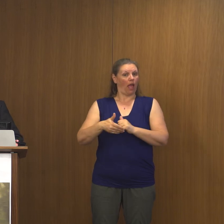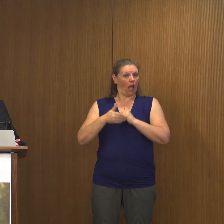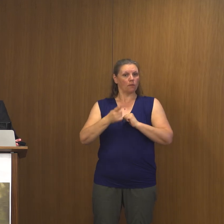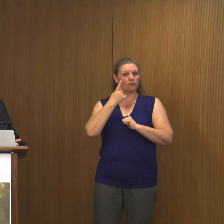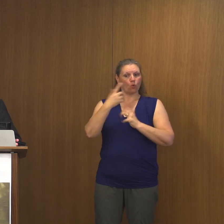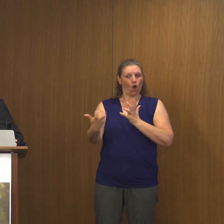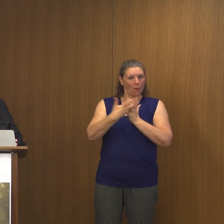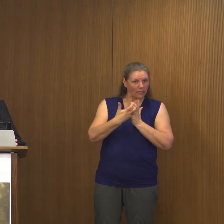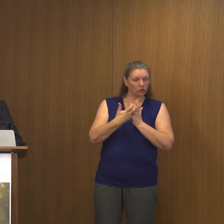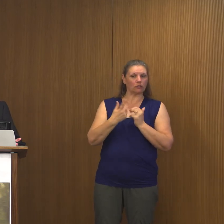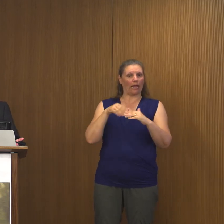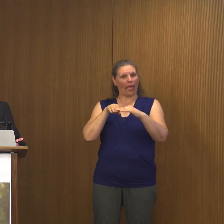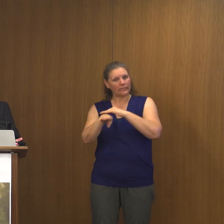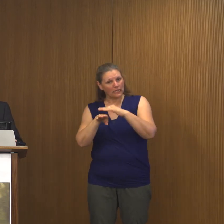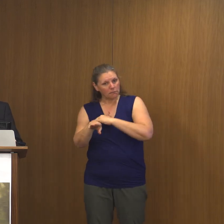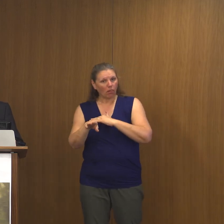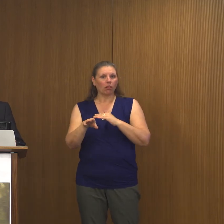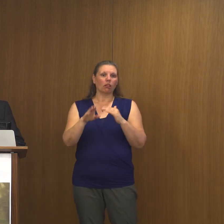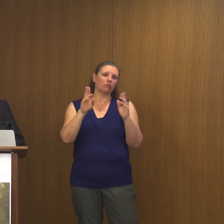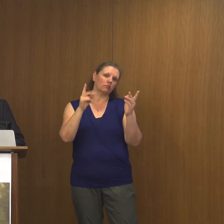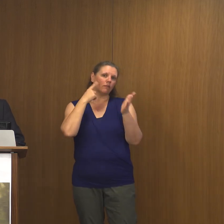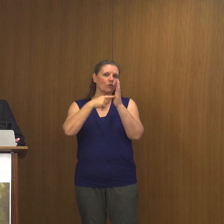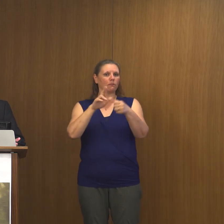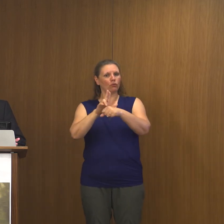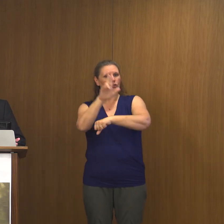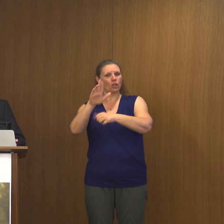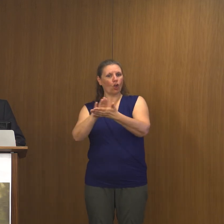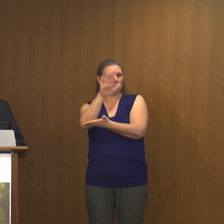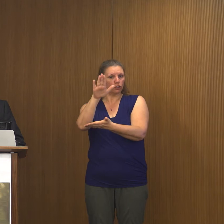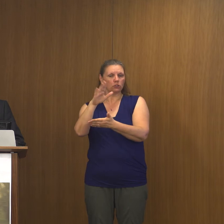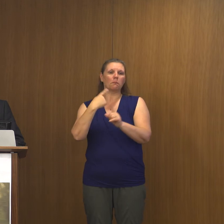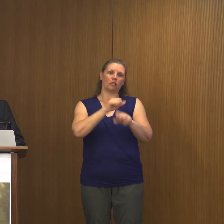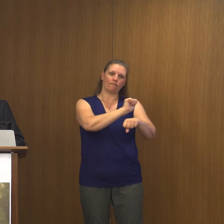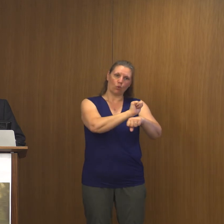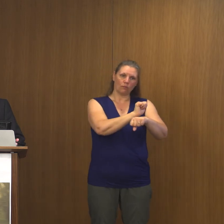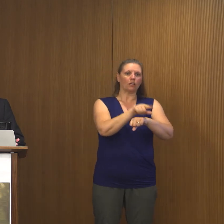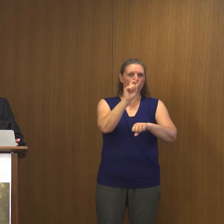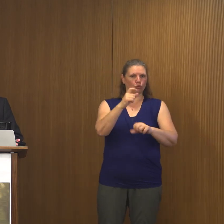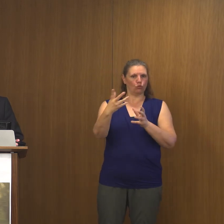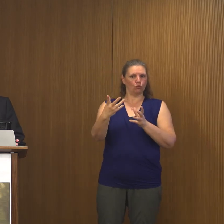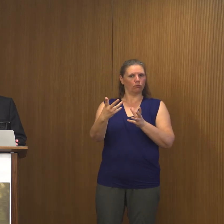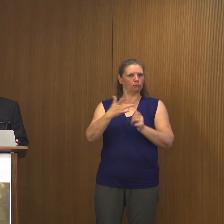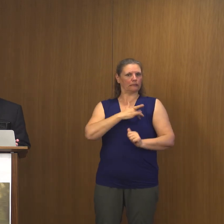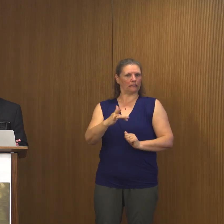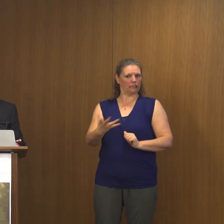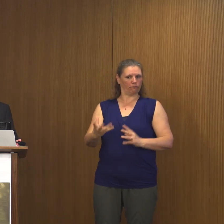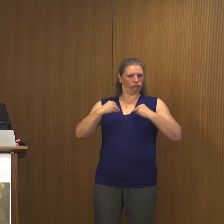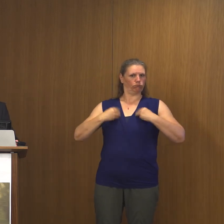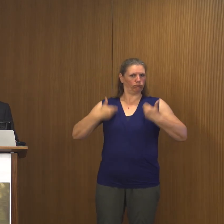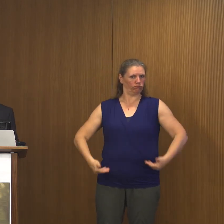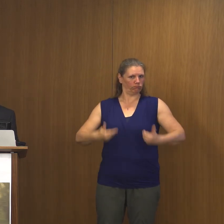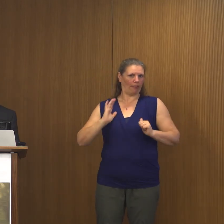accommodation and accessibility practices in areas such as post-secondary and employment sectors, and we have a right to accommodation in areas such as